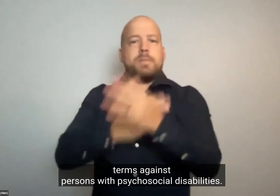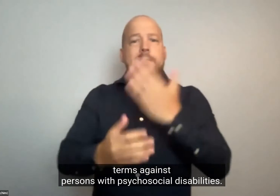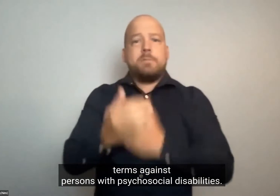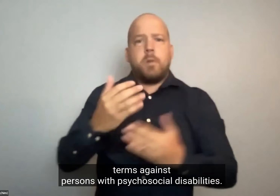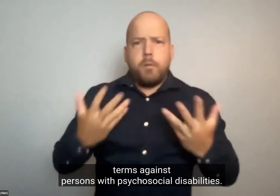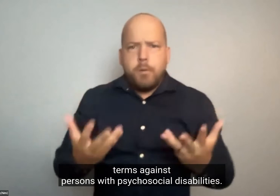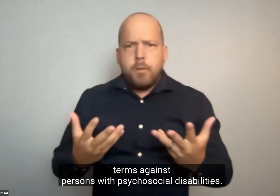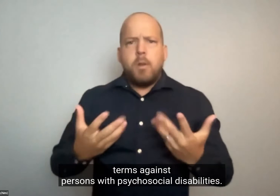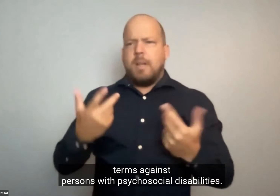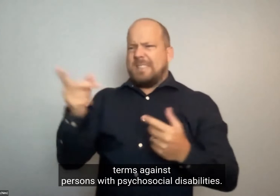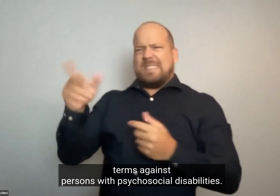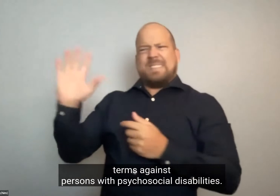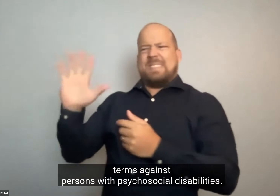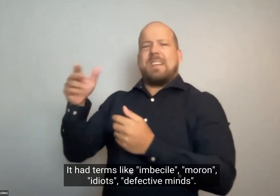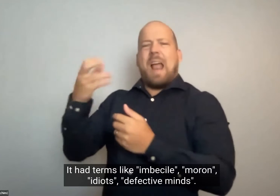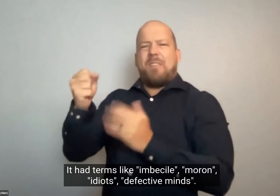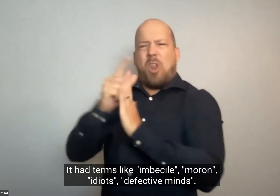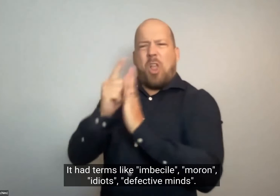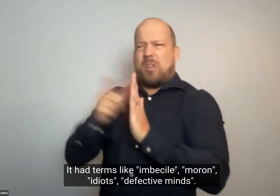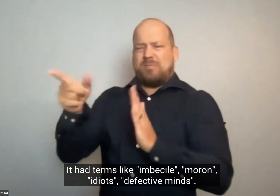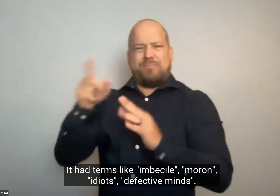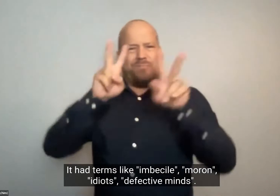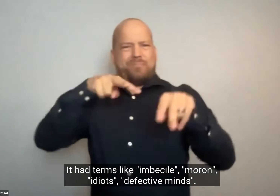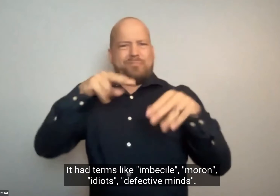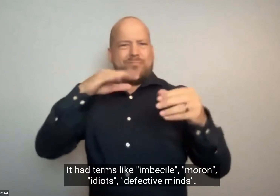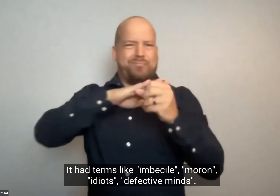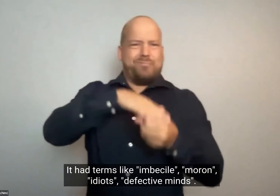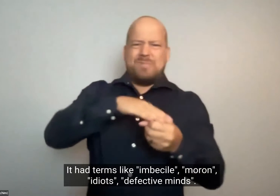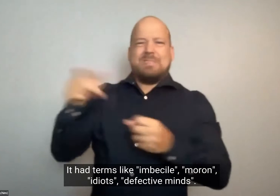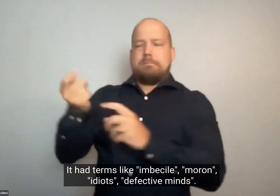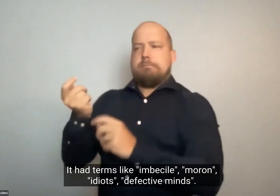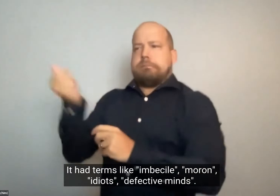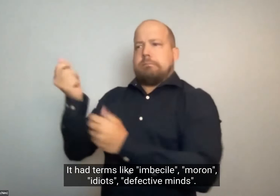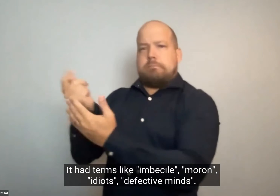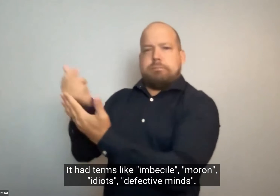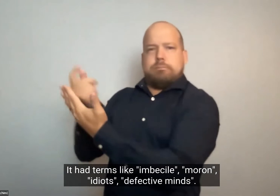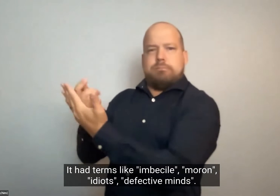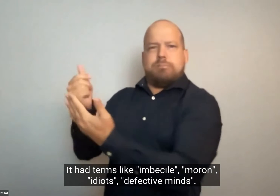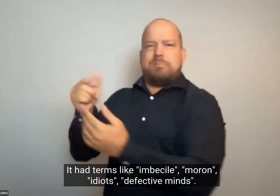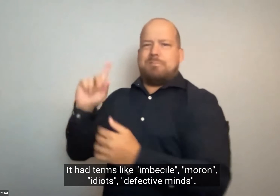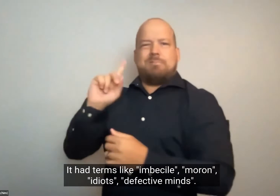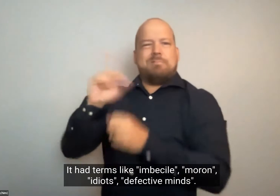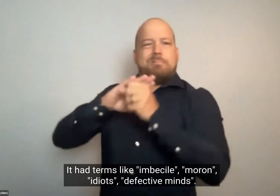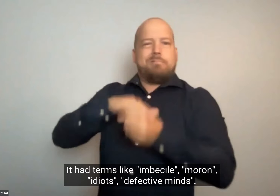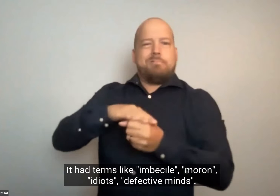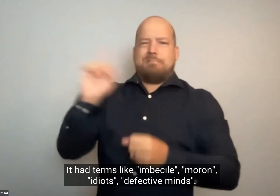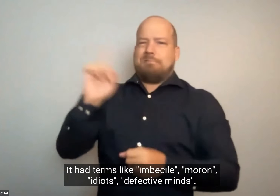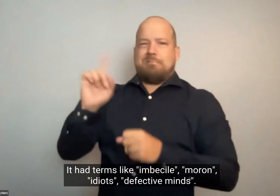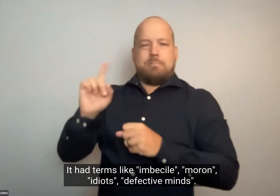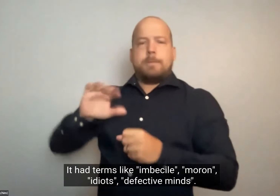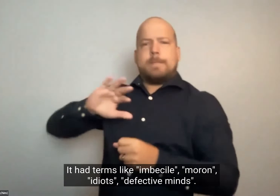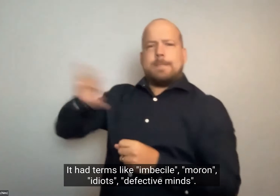with psychosocial disabilities. It had terms like imbecile, moron,